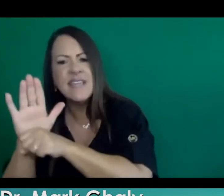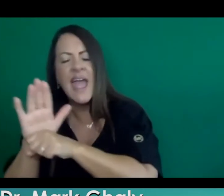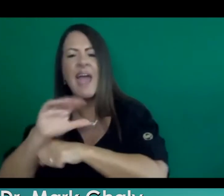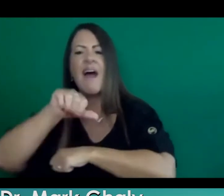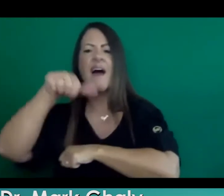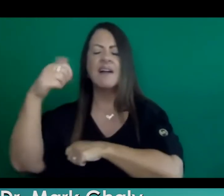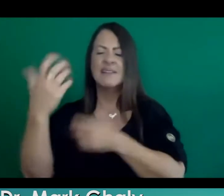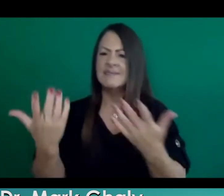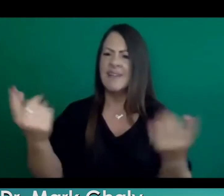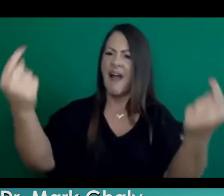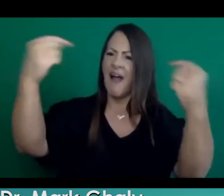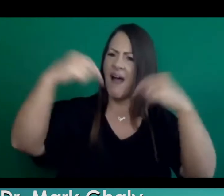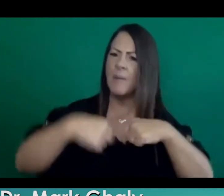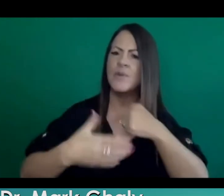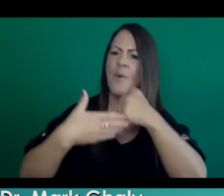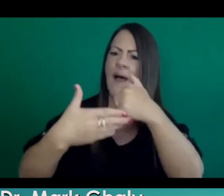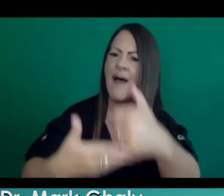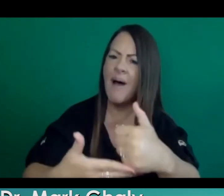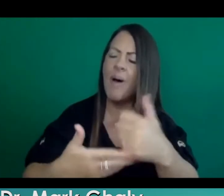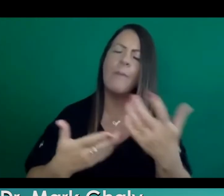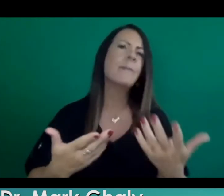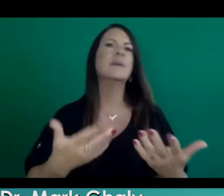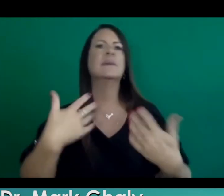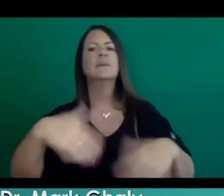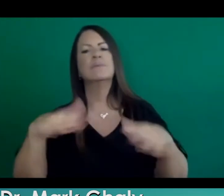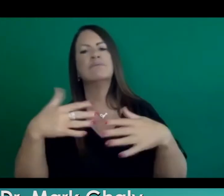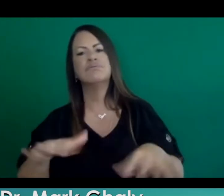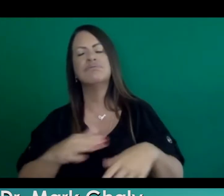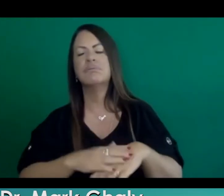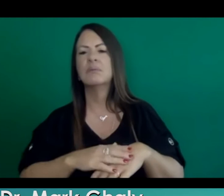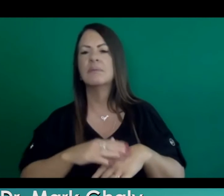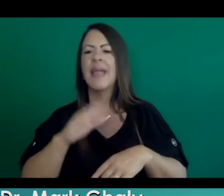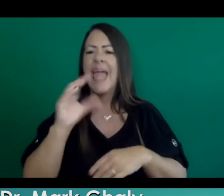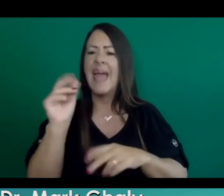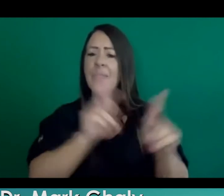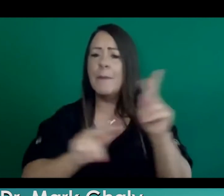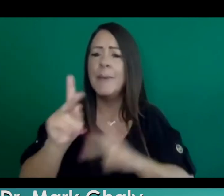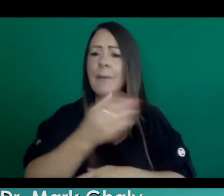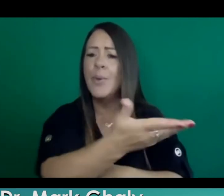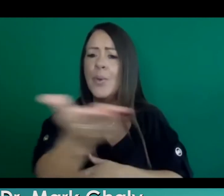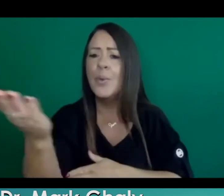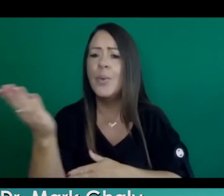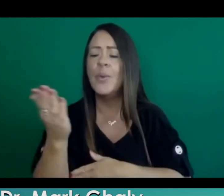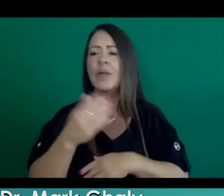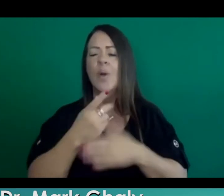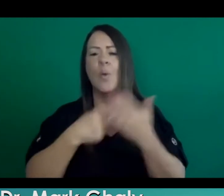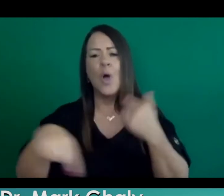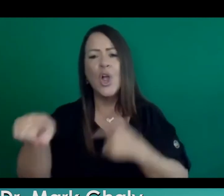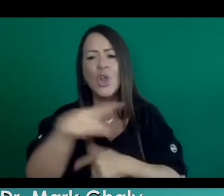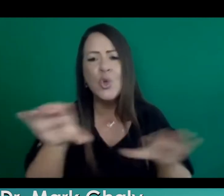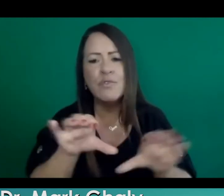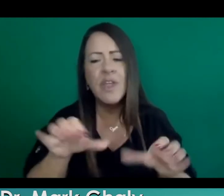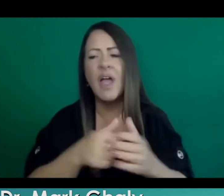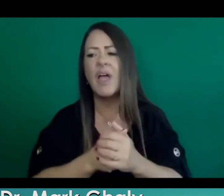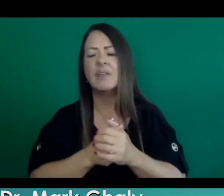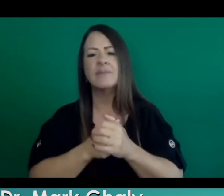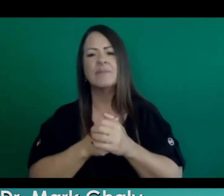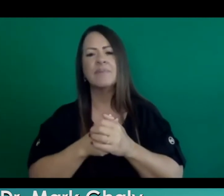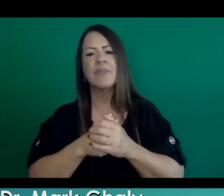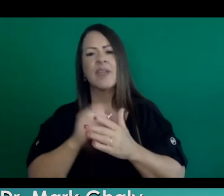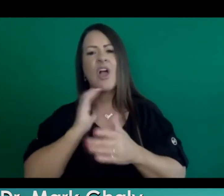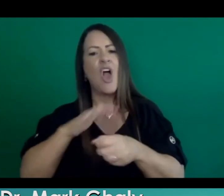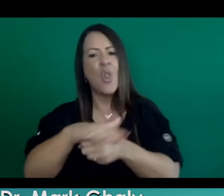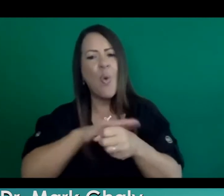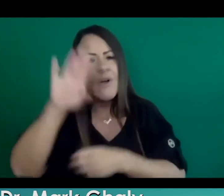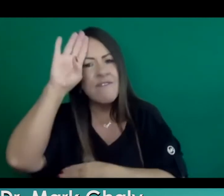in California. I know our citizens and our leaders are all grateful for what you've done. And for those local heroes that